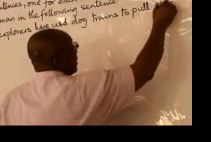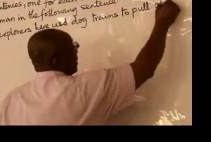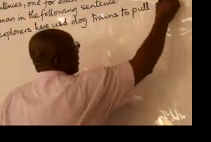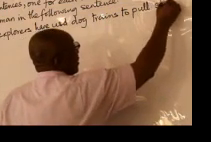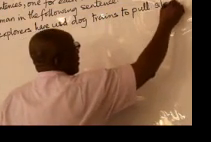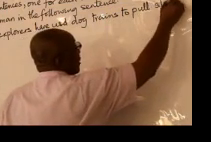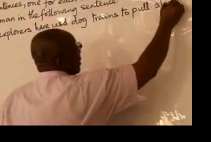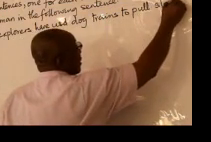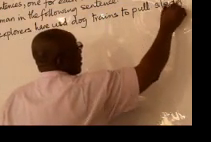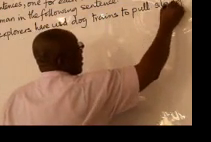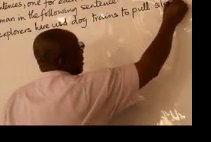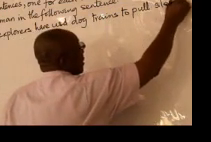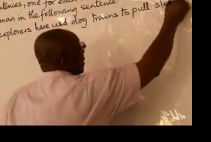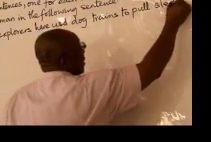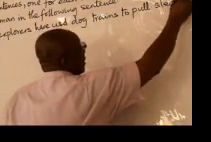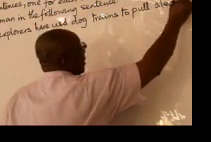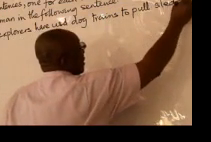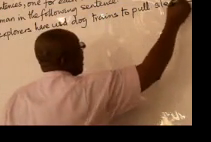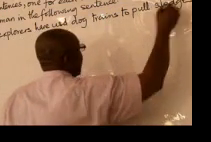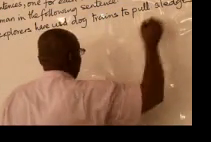sledges